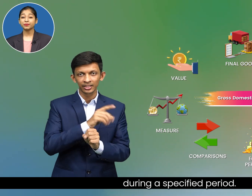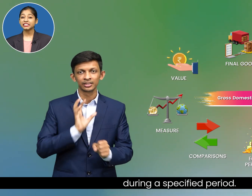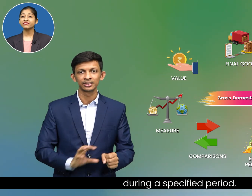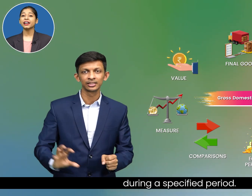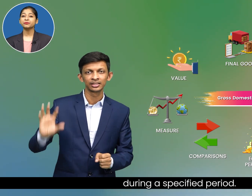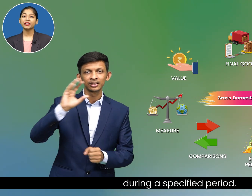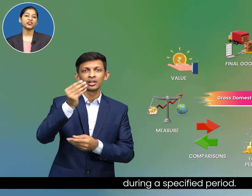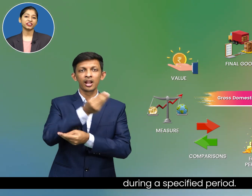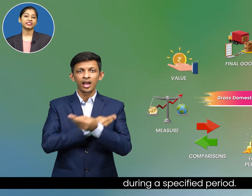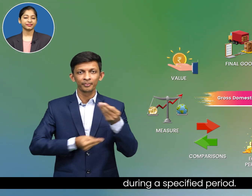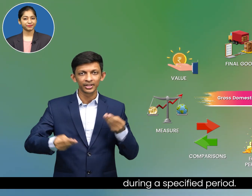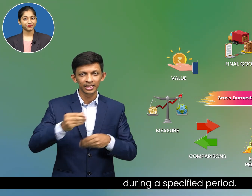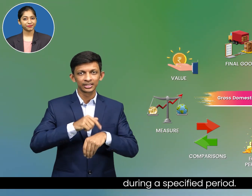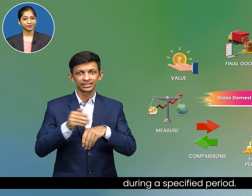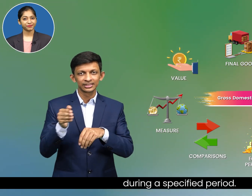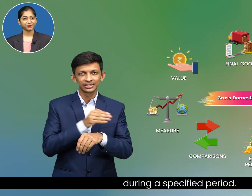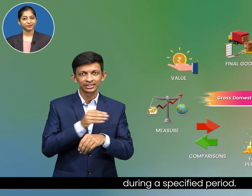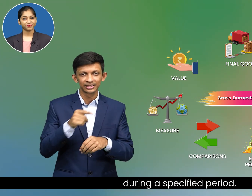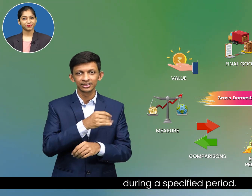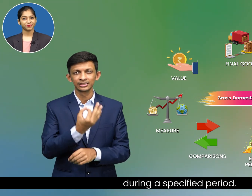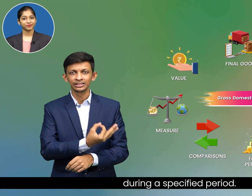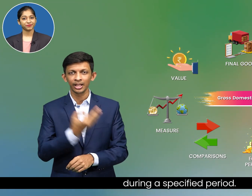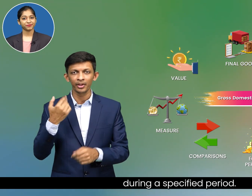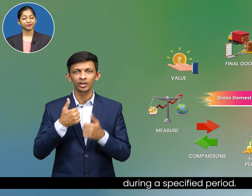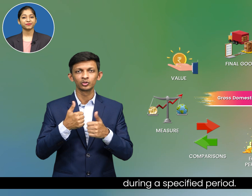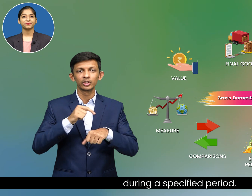a specified period.